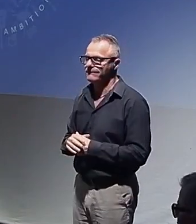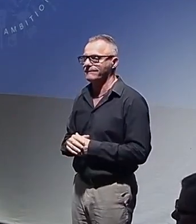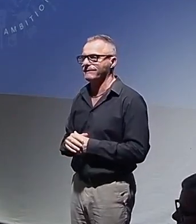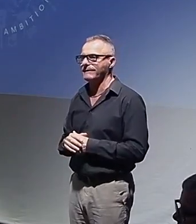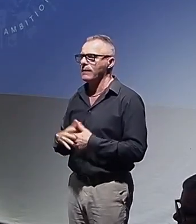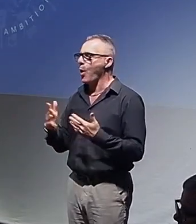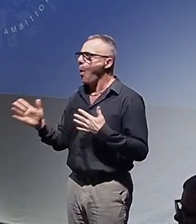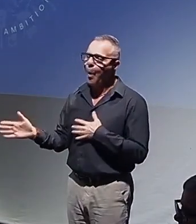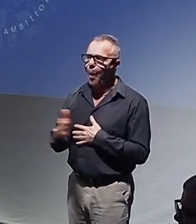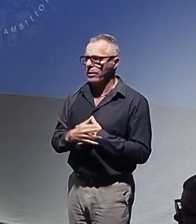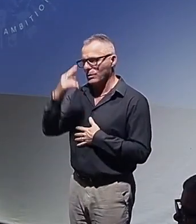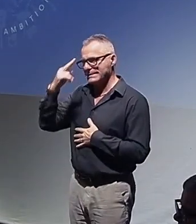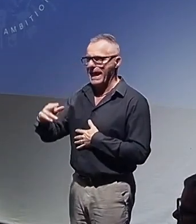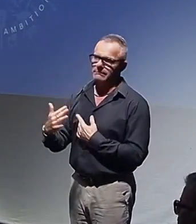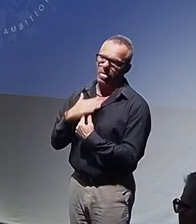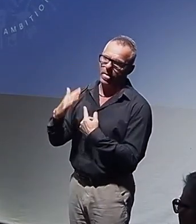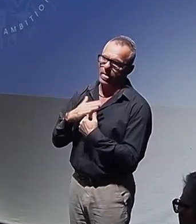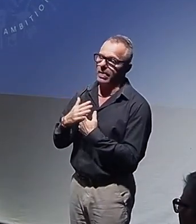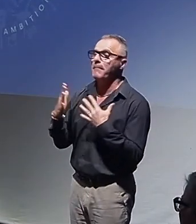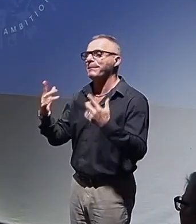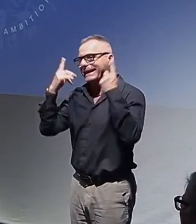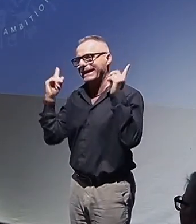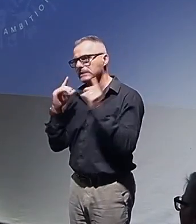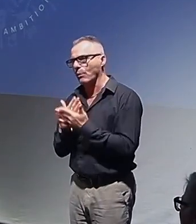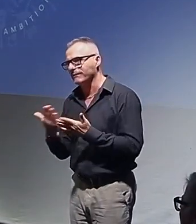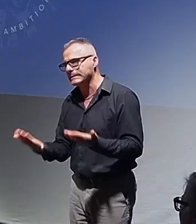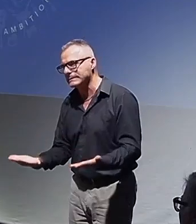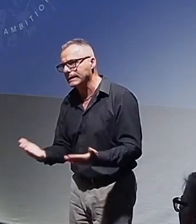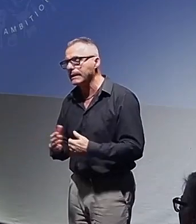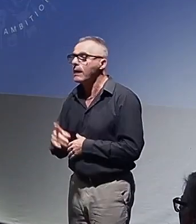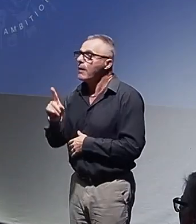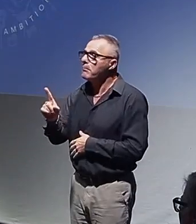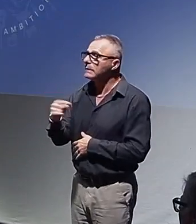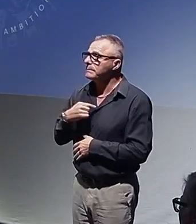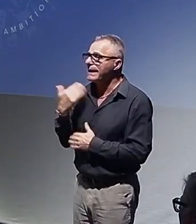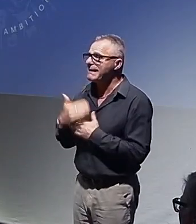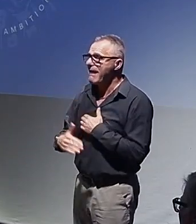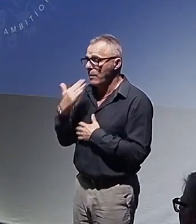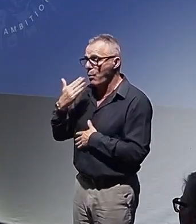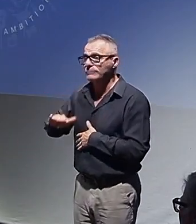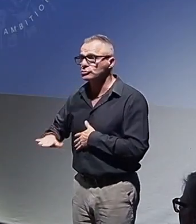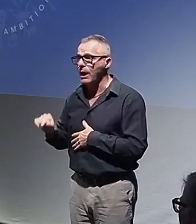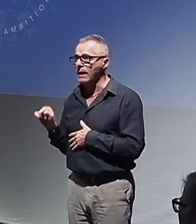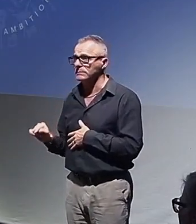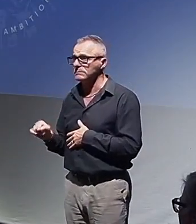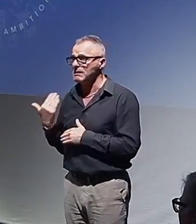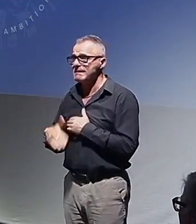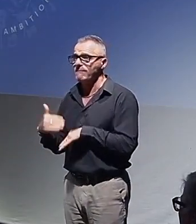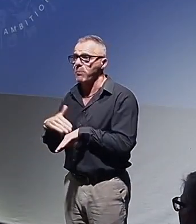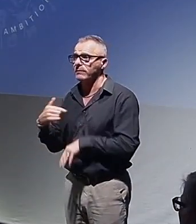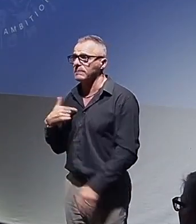I've been called all those things. Big ears, obviously. But I never, as a kid, it never bothered